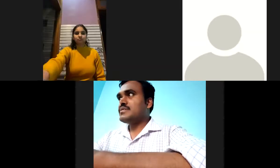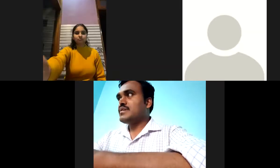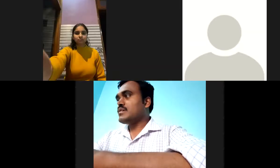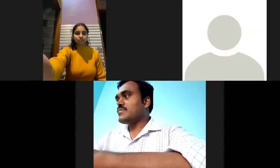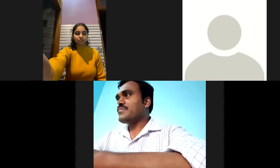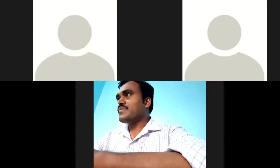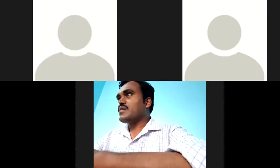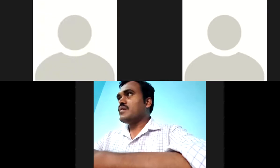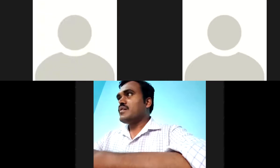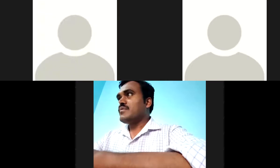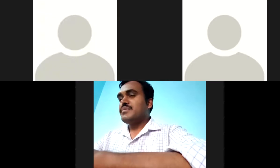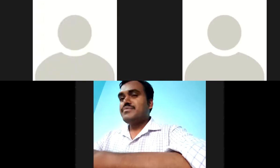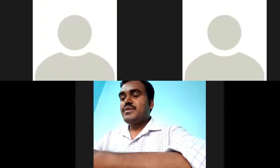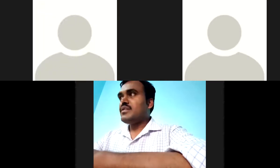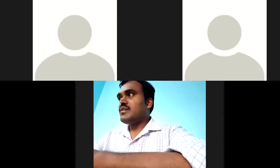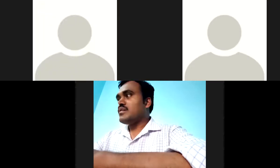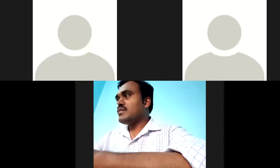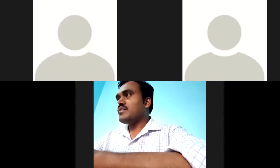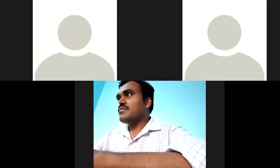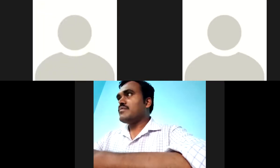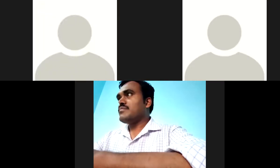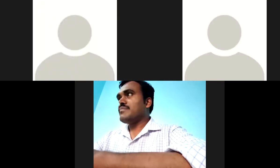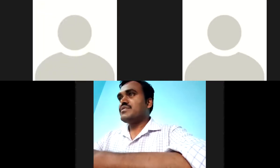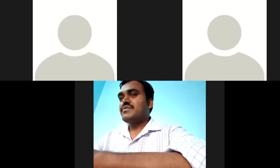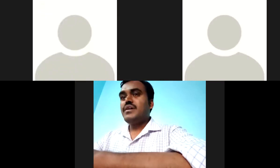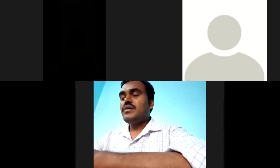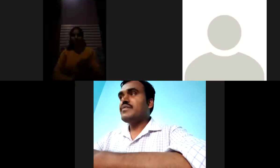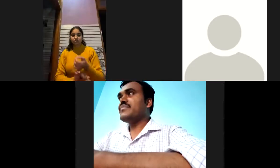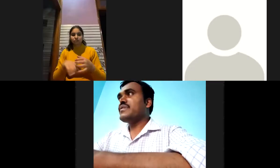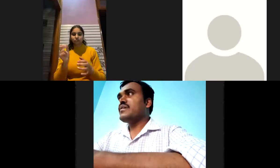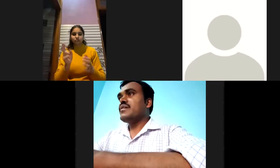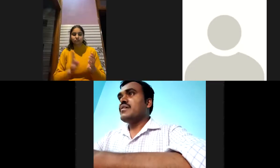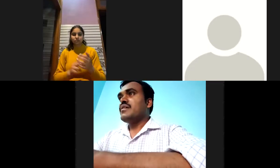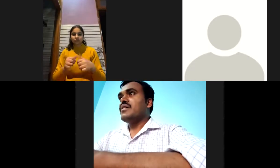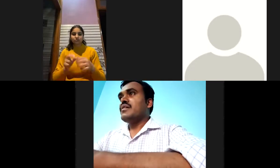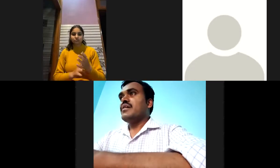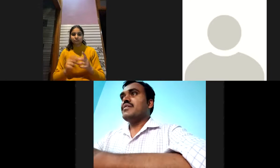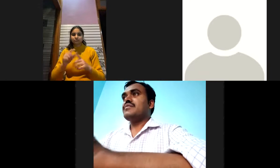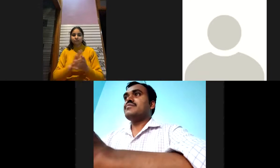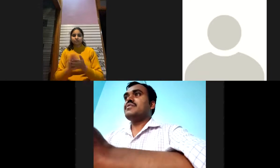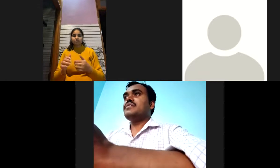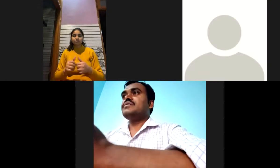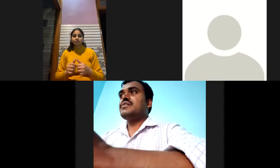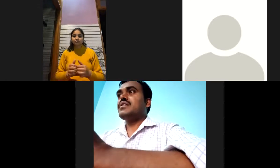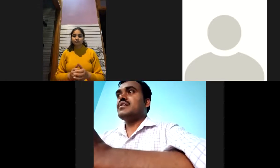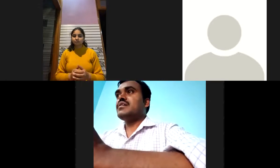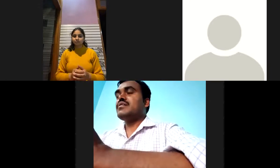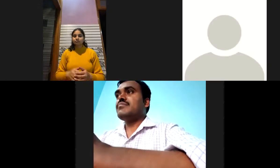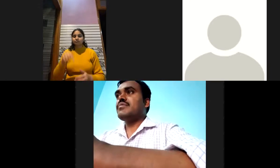presenters, Madam Sunanda and Madam Aishwarya. Yeah, today's